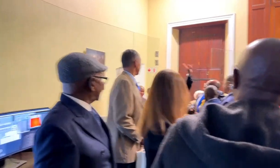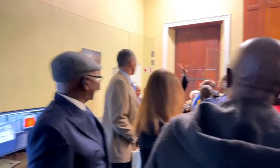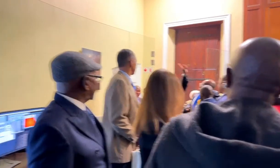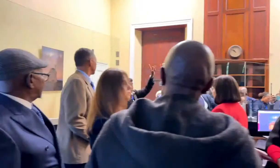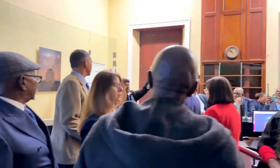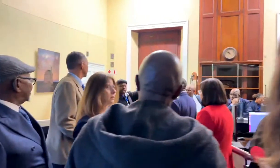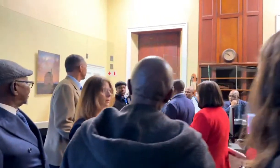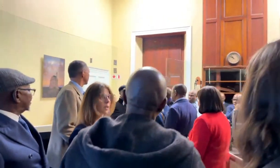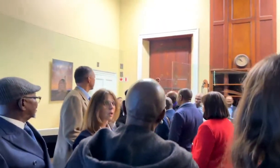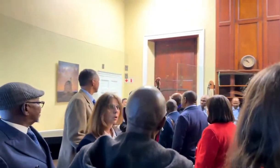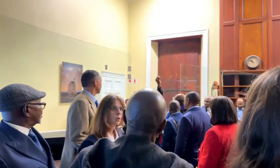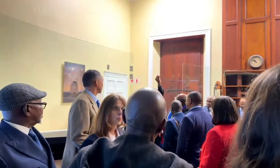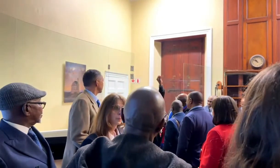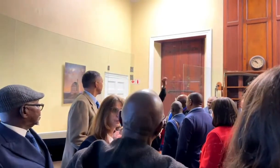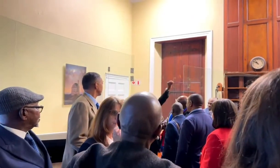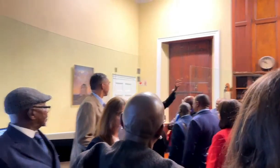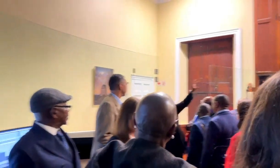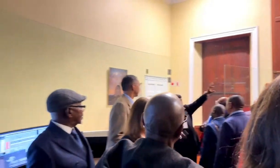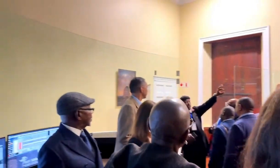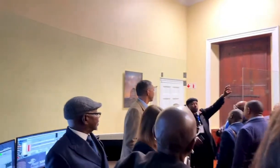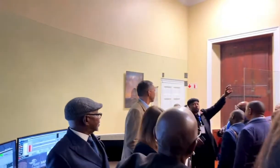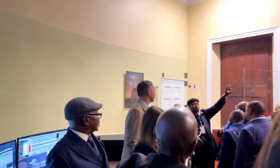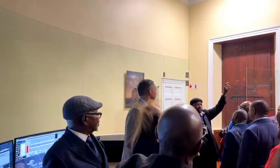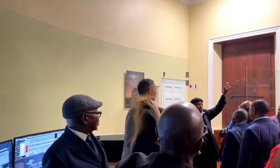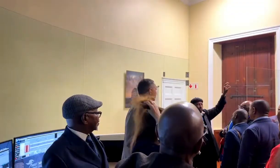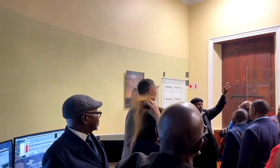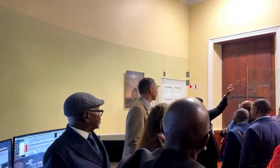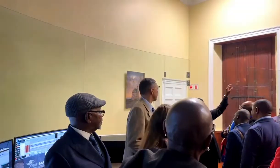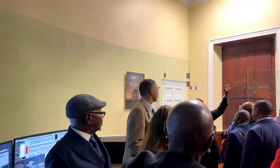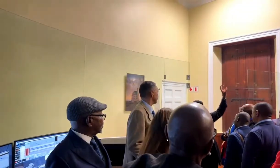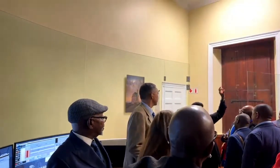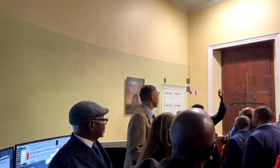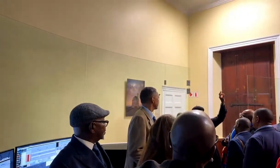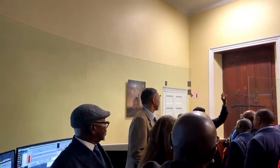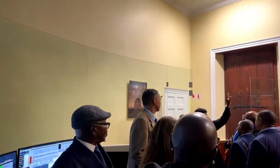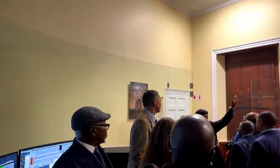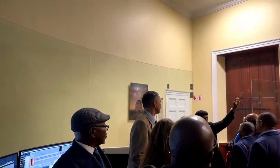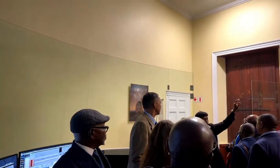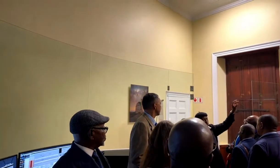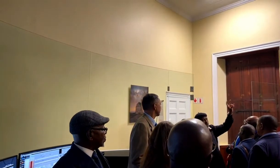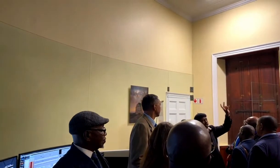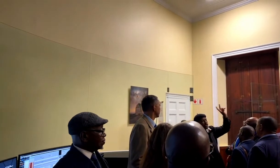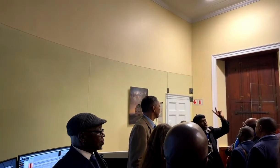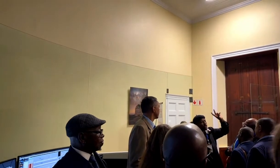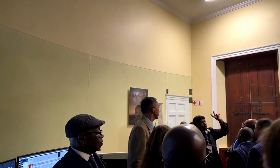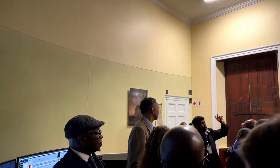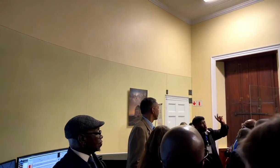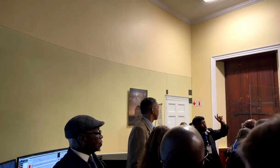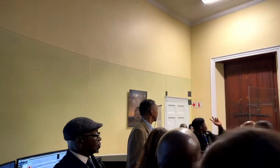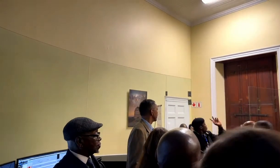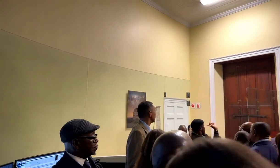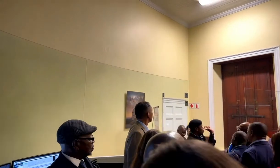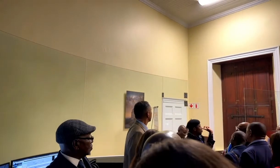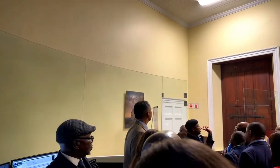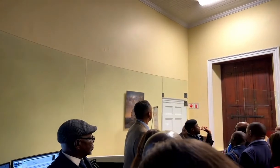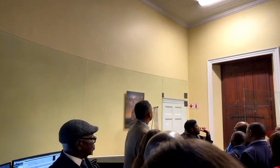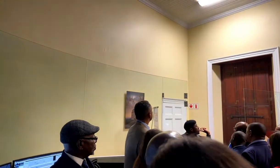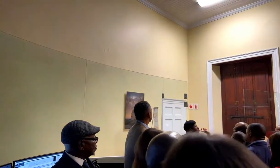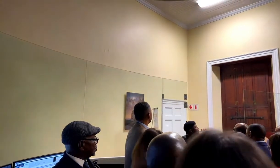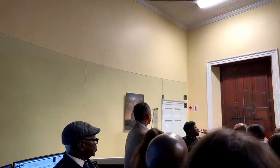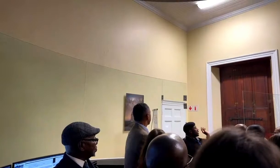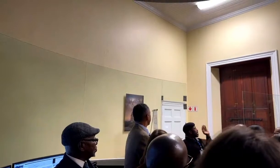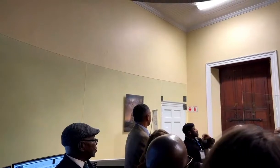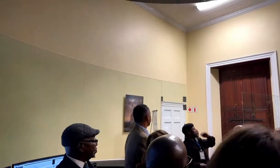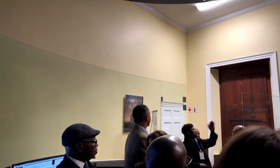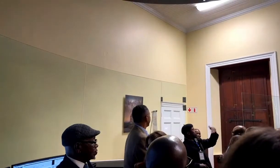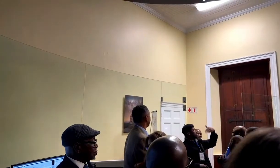facility, which is the center. And from the center, we'll then go to the main event, which is in the marquee. So we'll Zoom with the